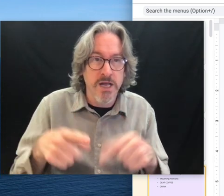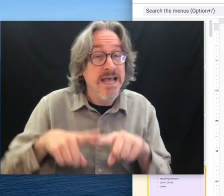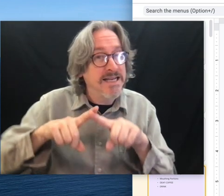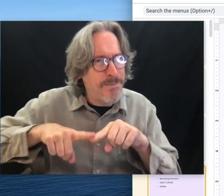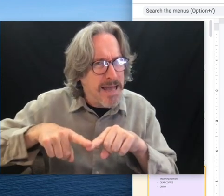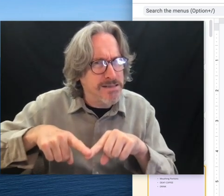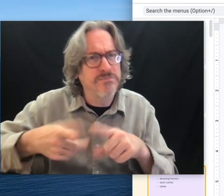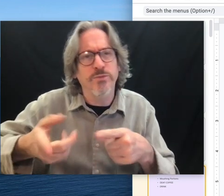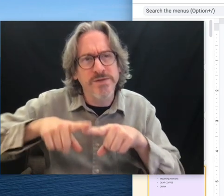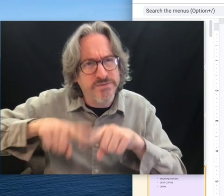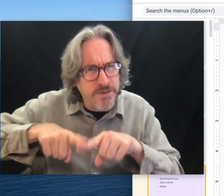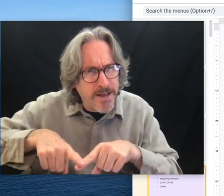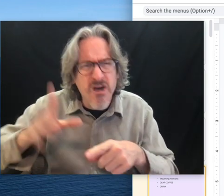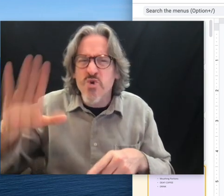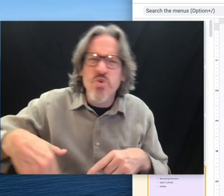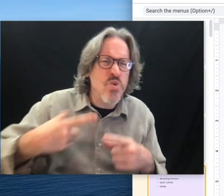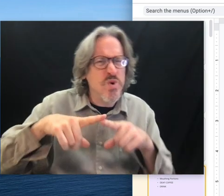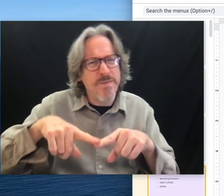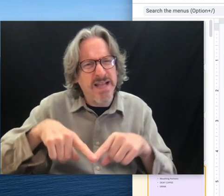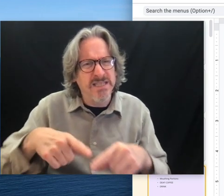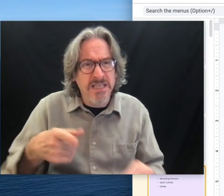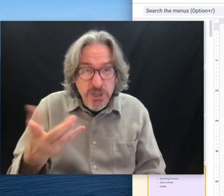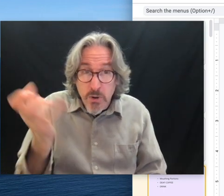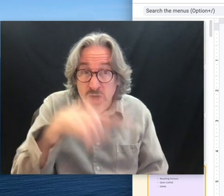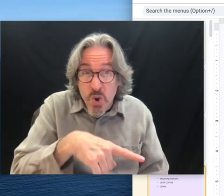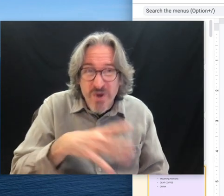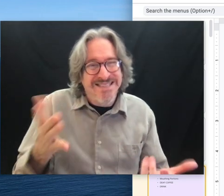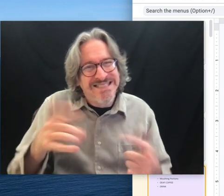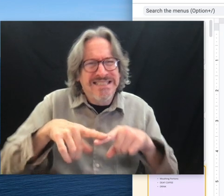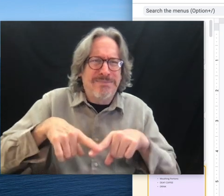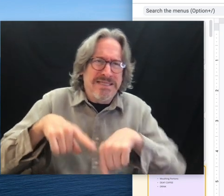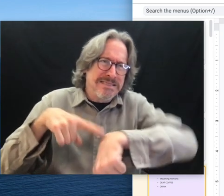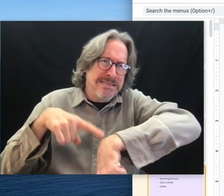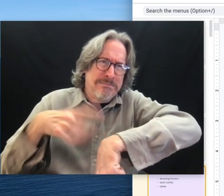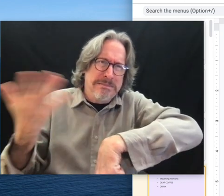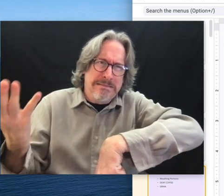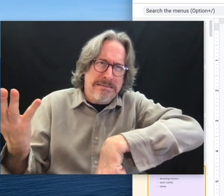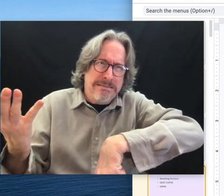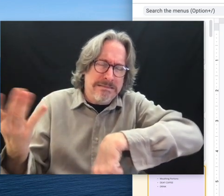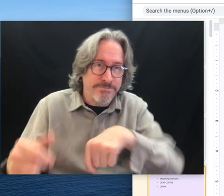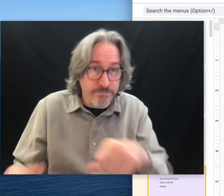Just depends. We use this for depend. Ooh, depends.